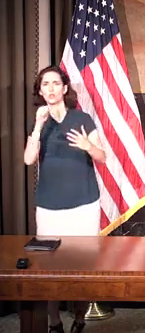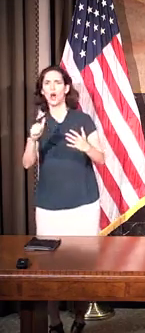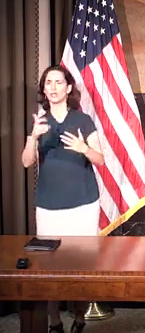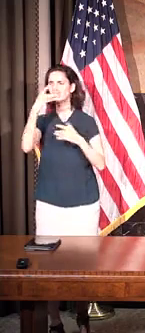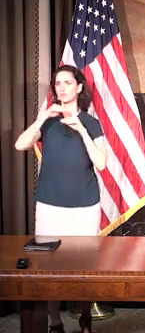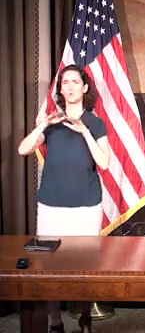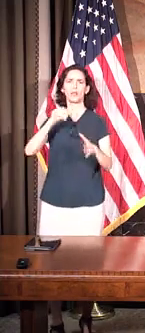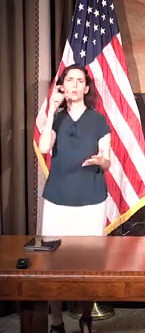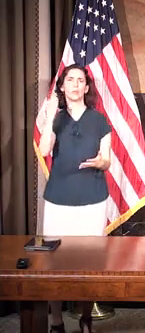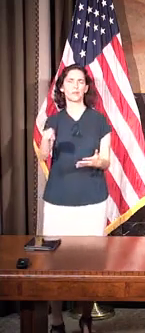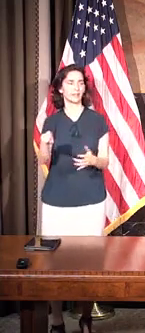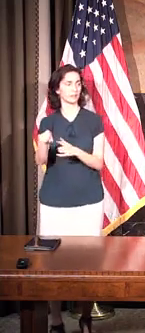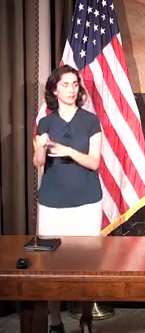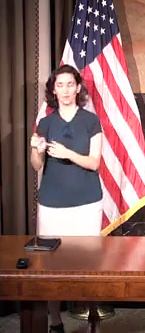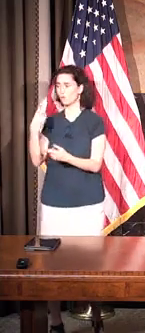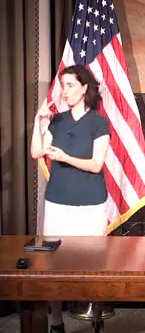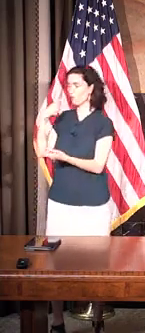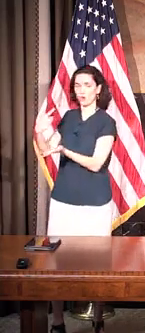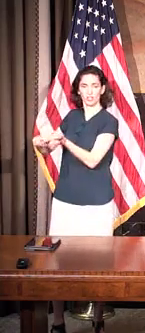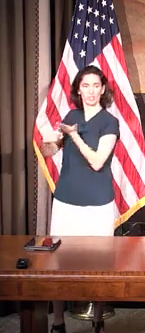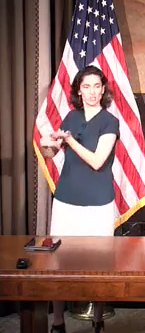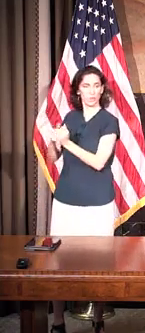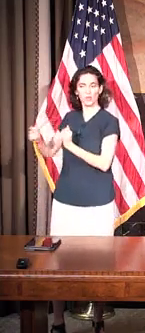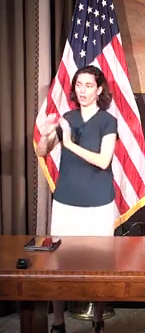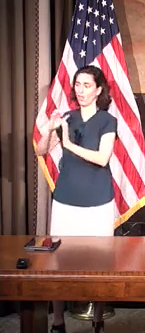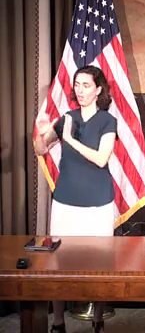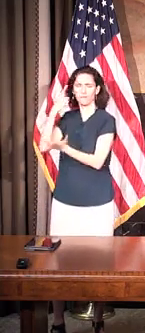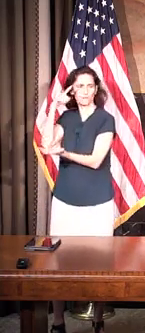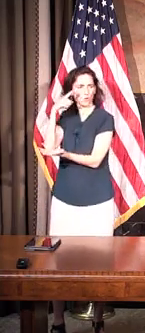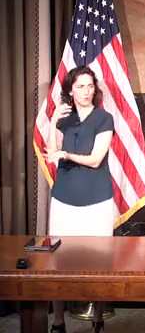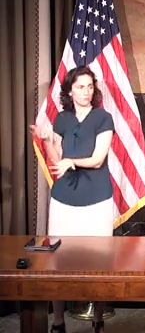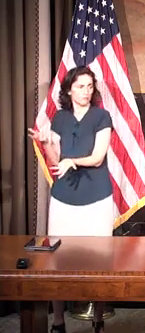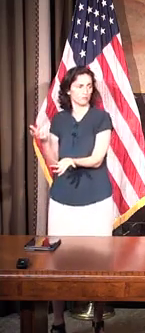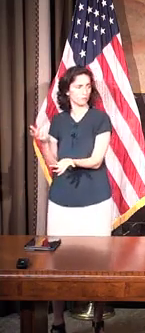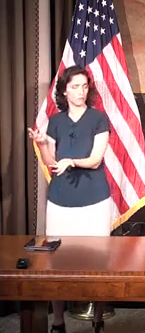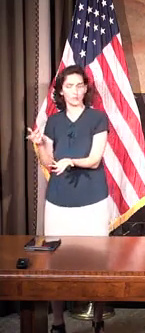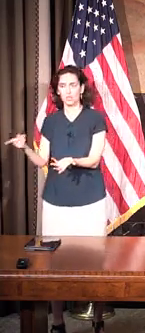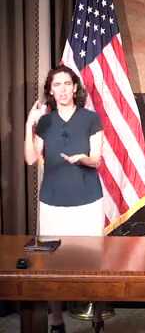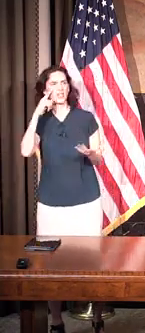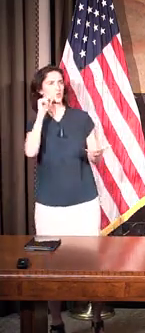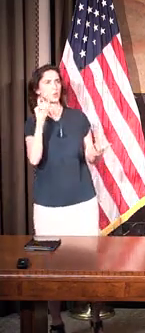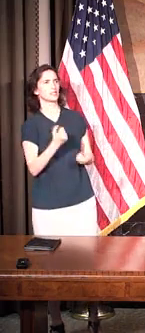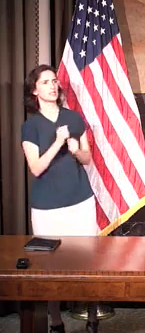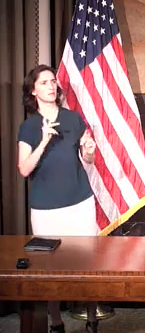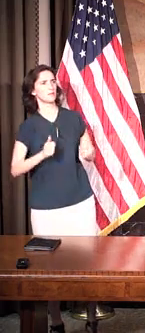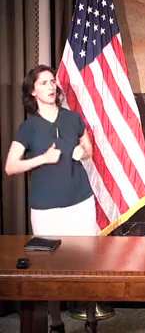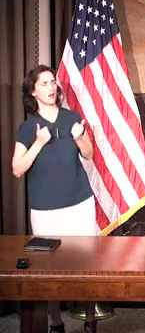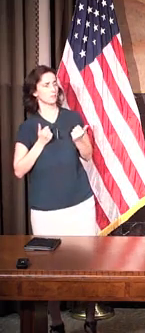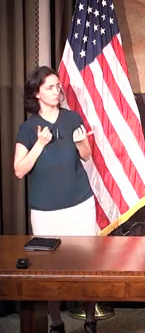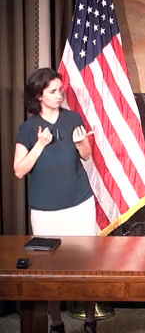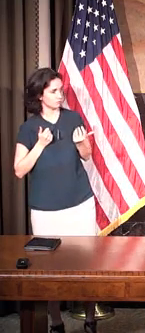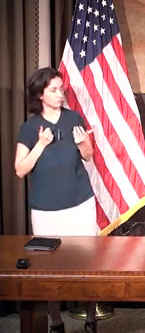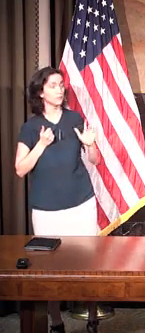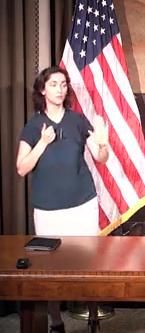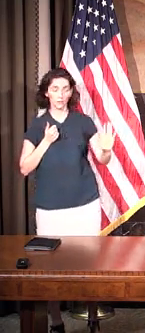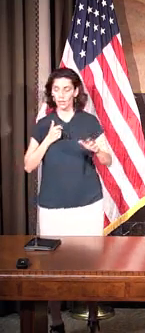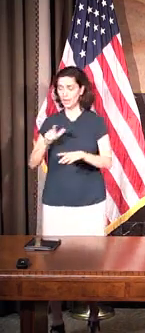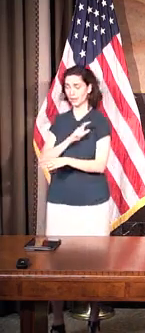the spread, protect public health, to save lives. Now, we have had weekly calls with